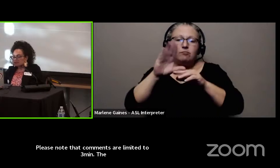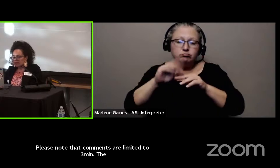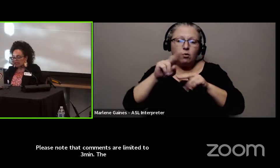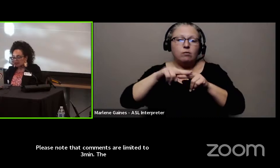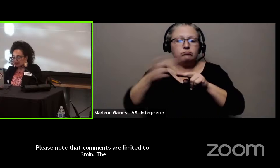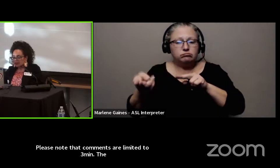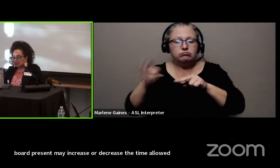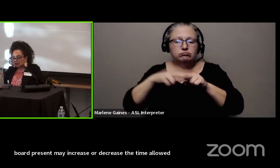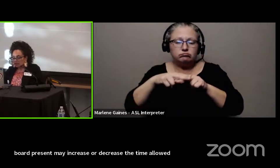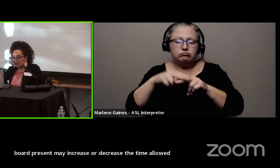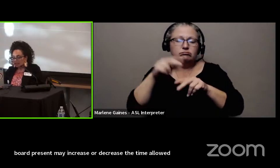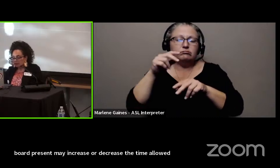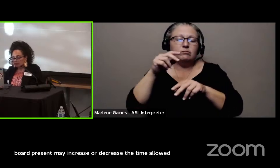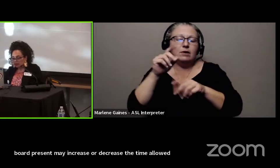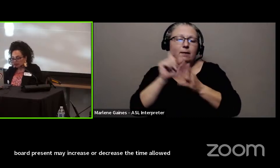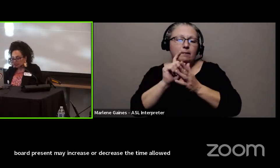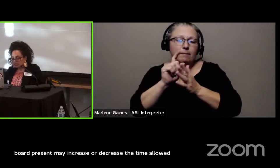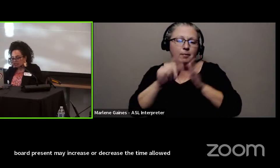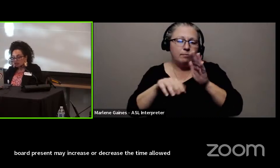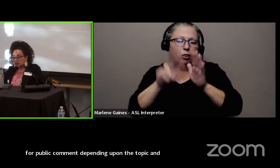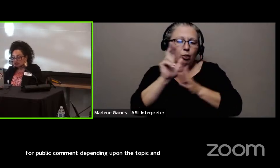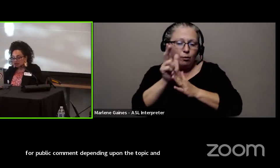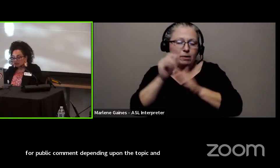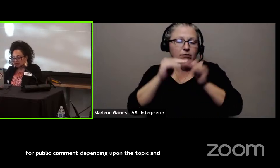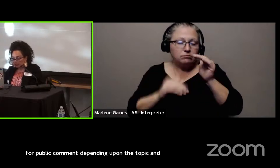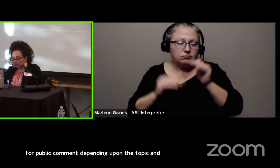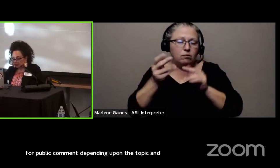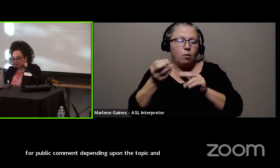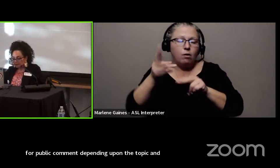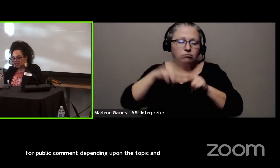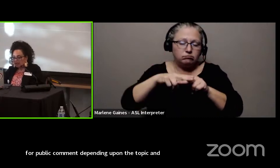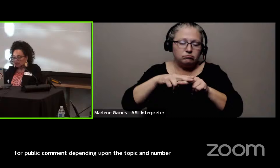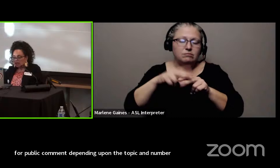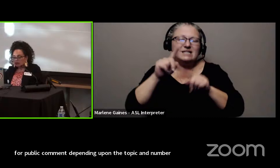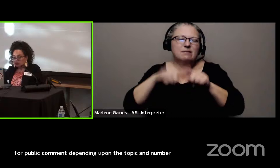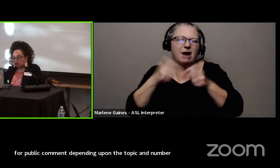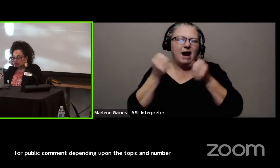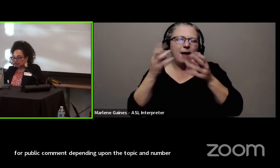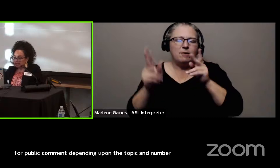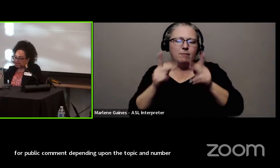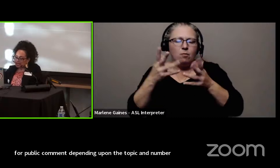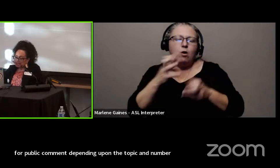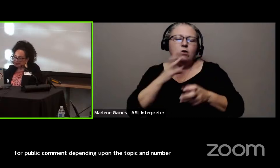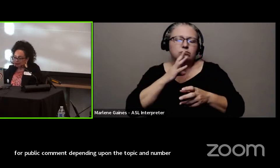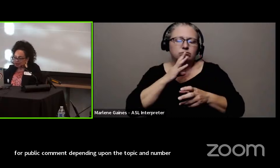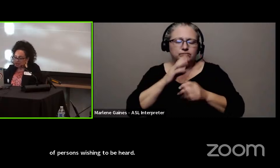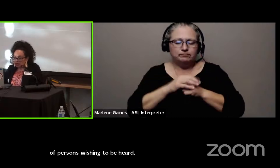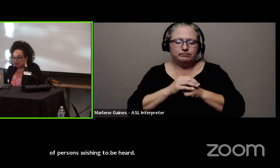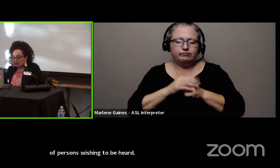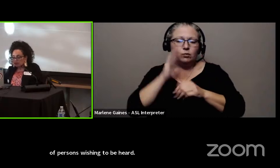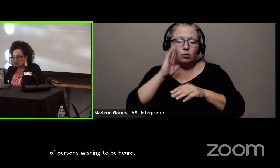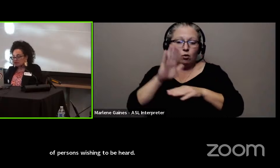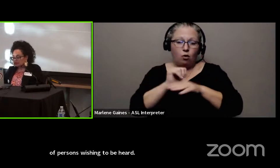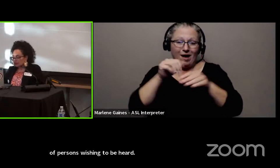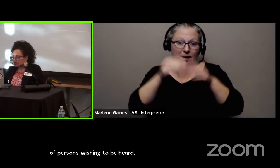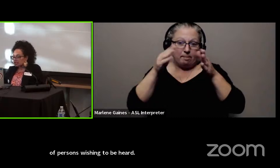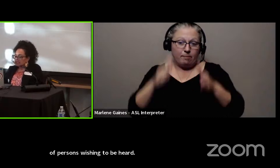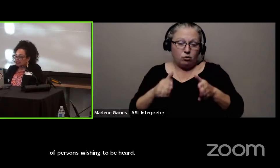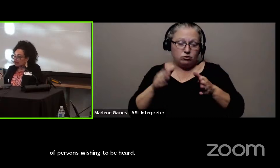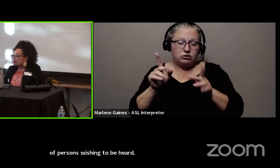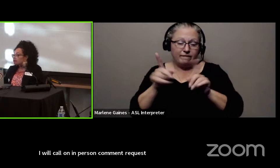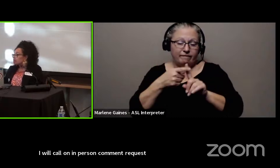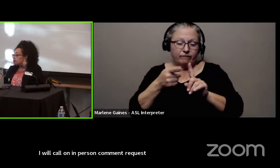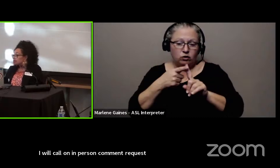comment depending upon the topic and number of persons wishing to be heard. I will call on in-person comment requests